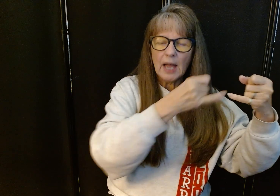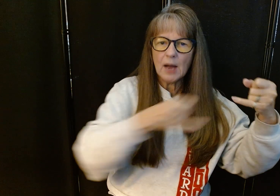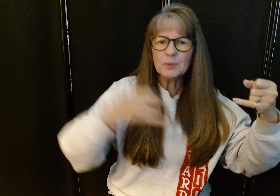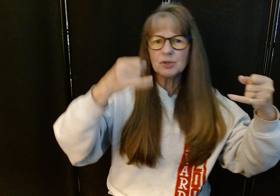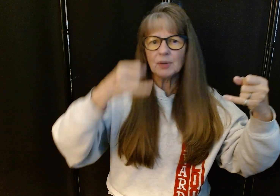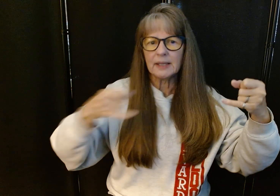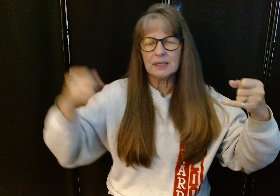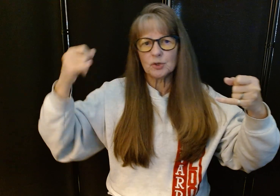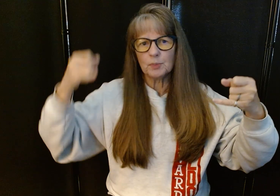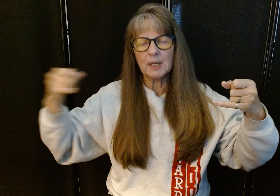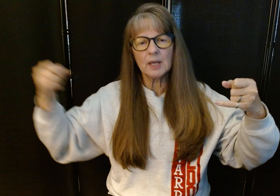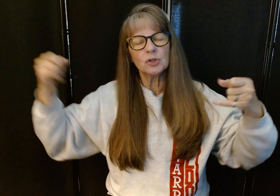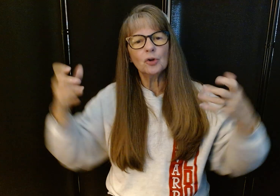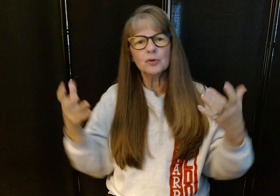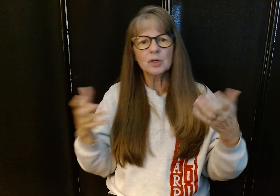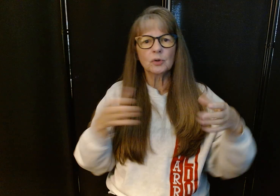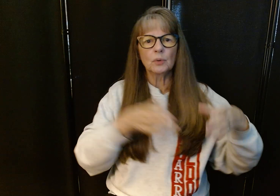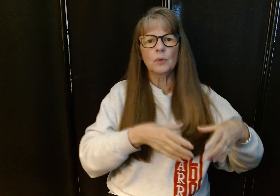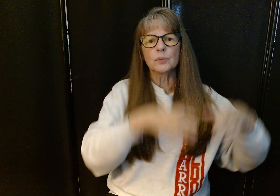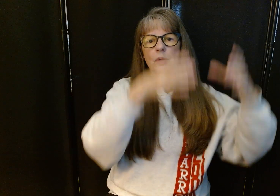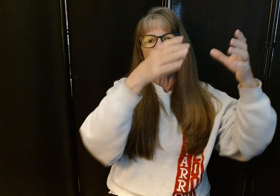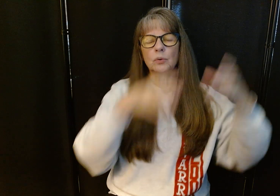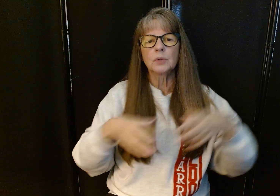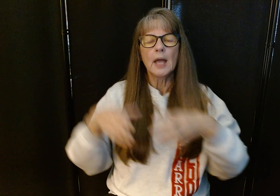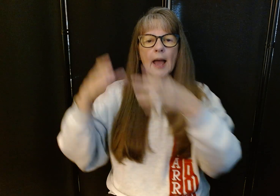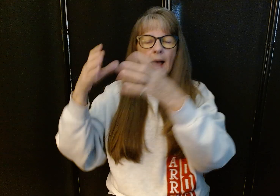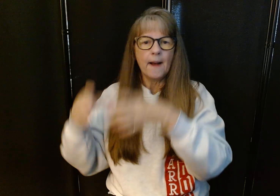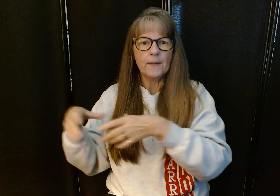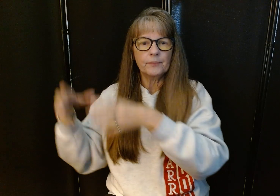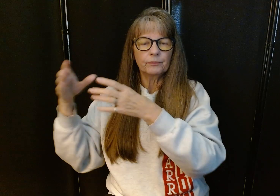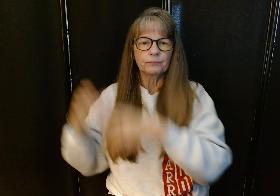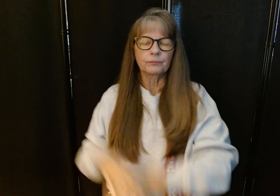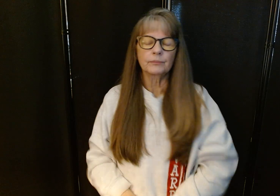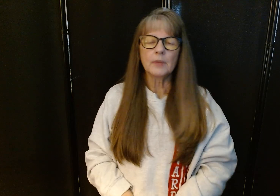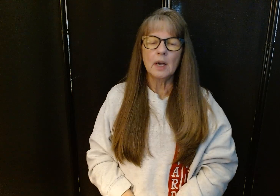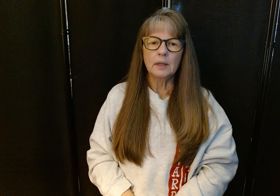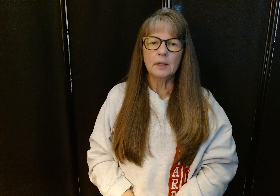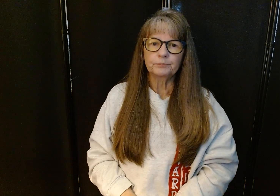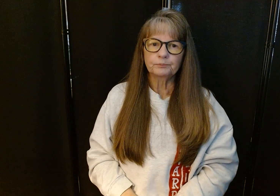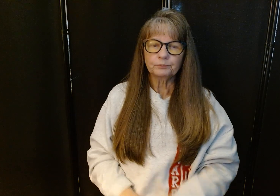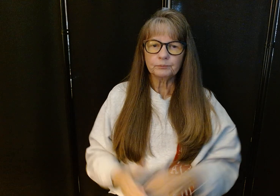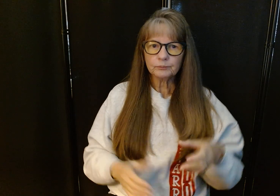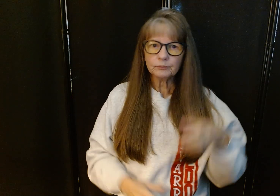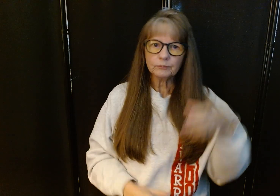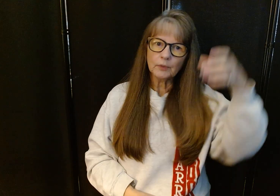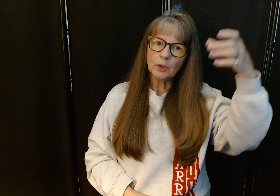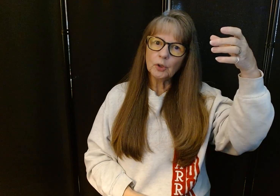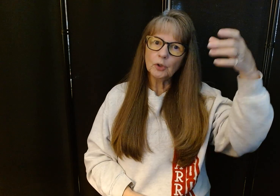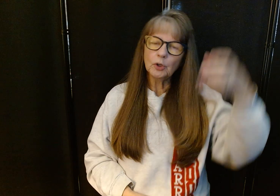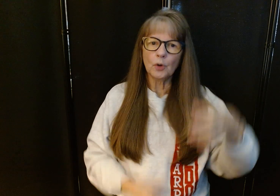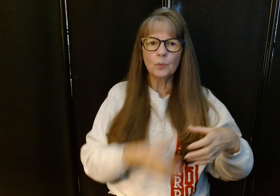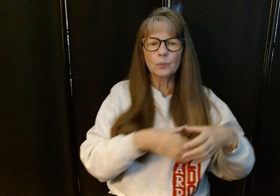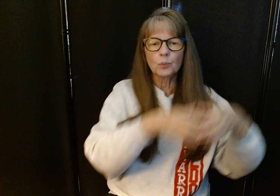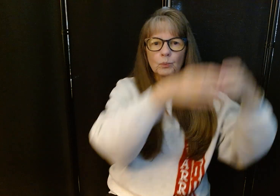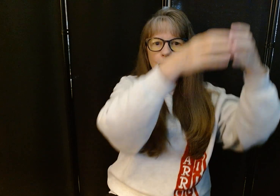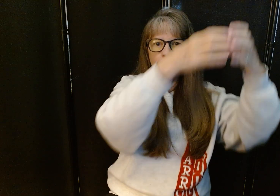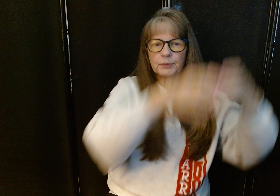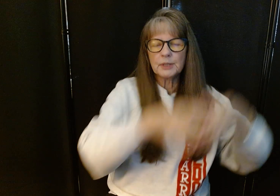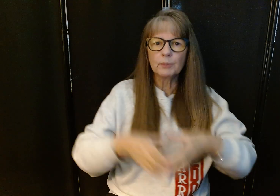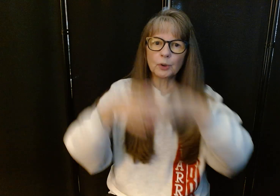would do like this because, you see on the road those old, um, um, you know, timbers,